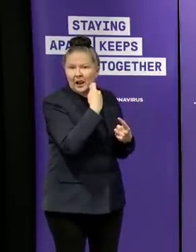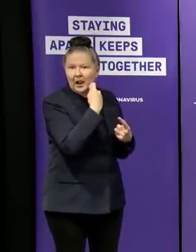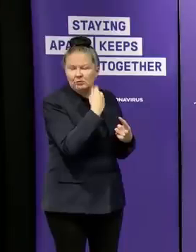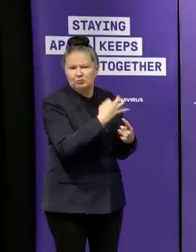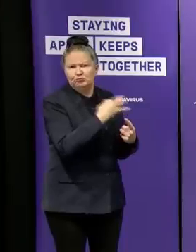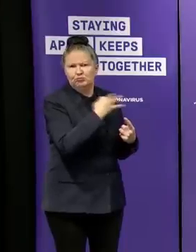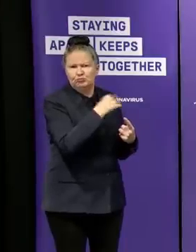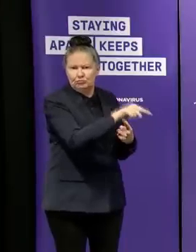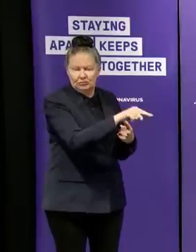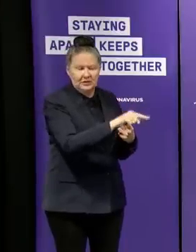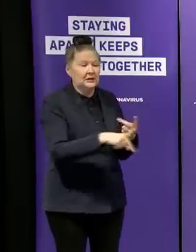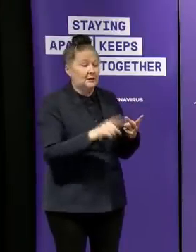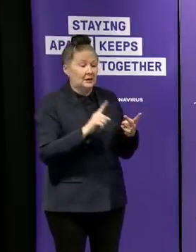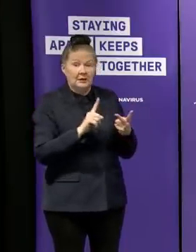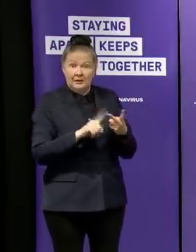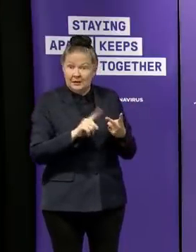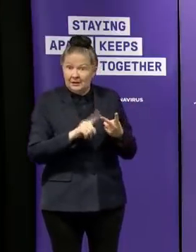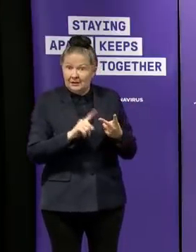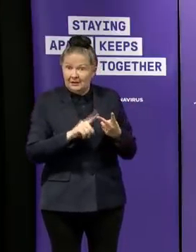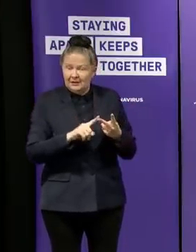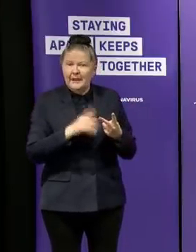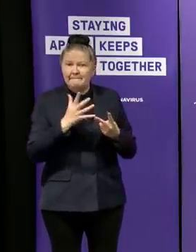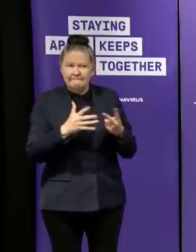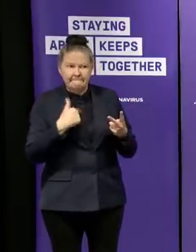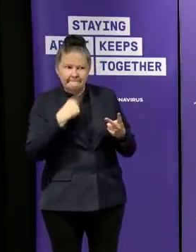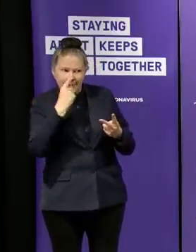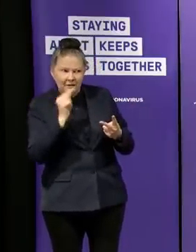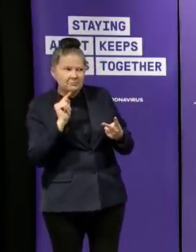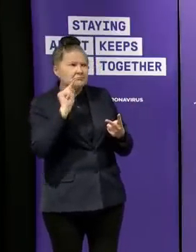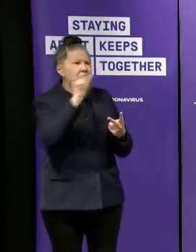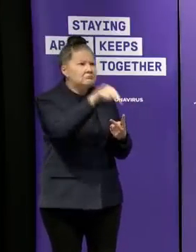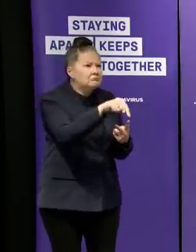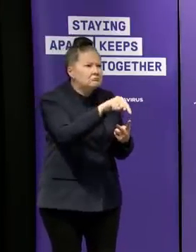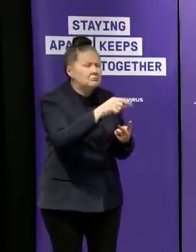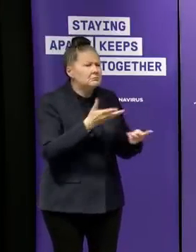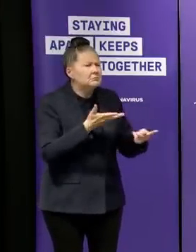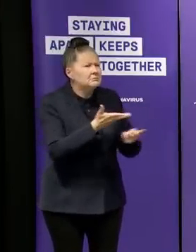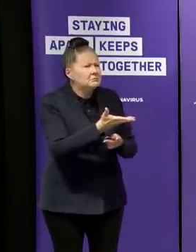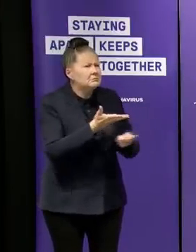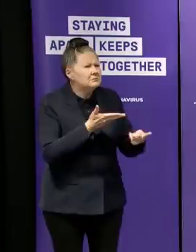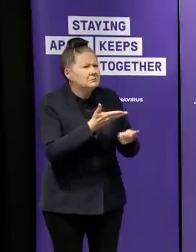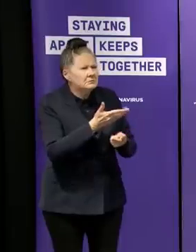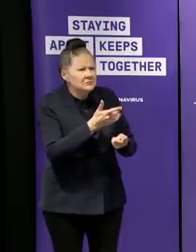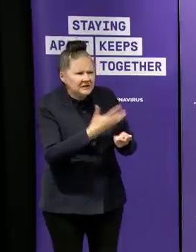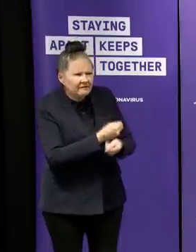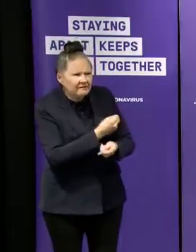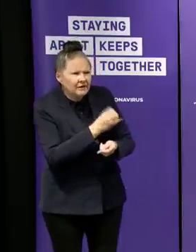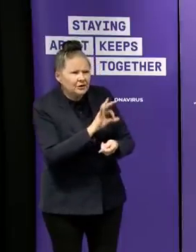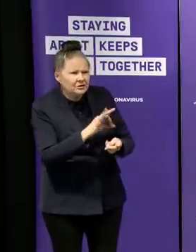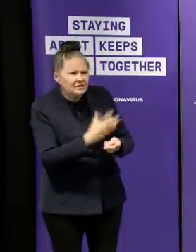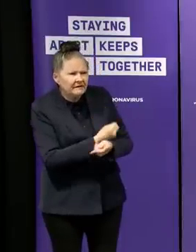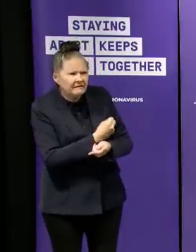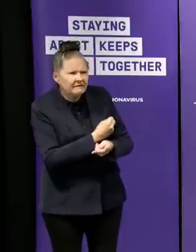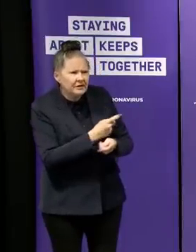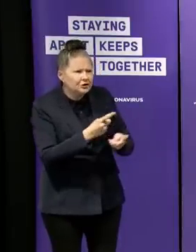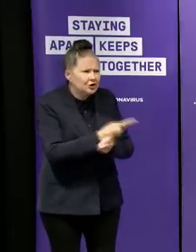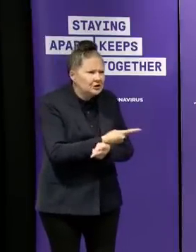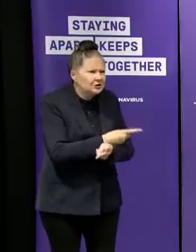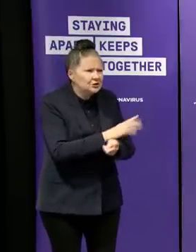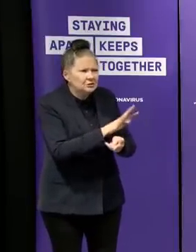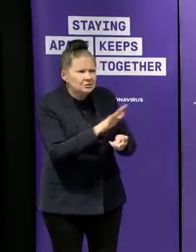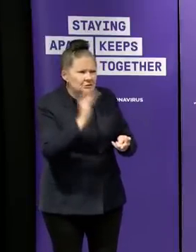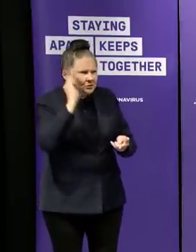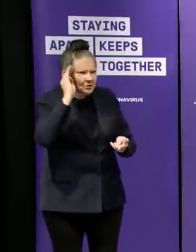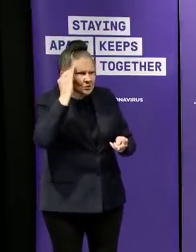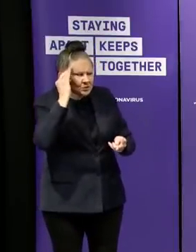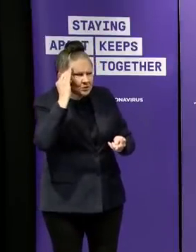also, I think, gives us an opportunity to be in that workplace and to be discussing each week, each fortnight, each month, the need to be